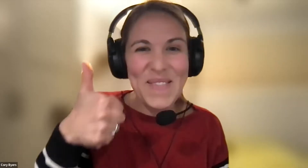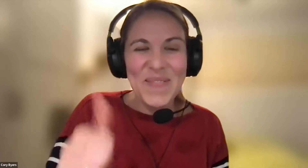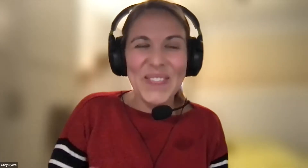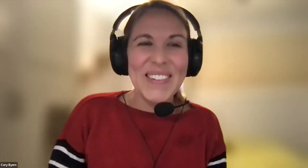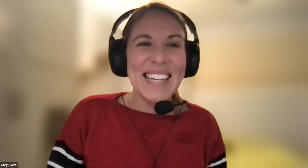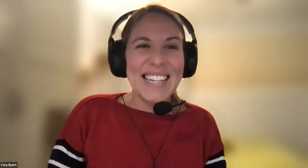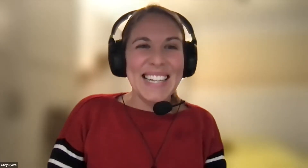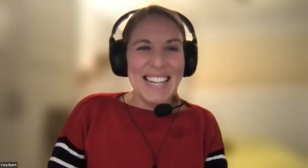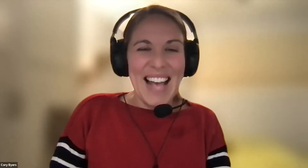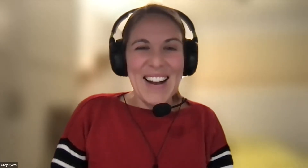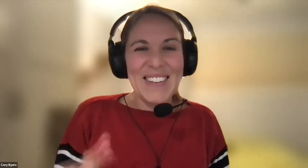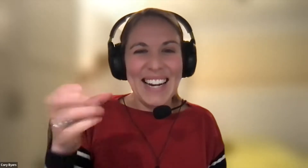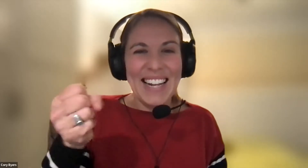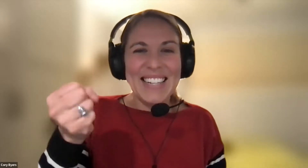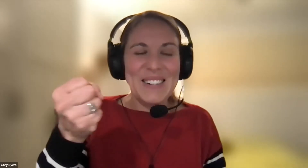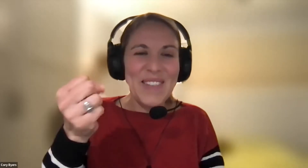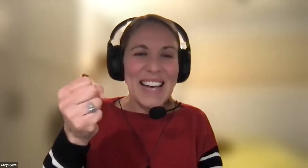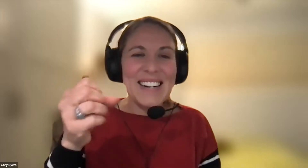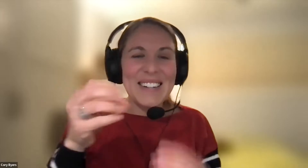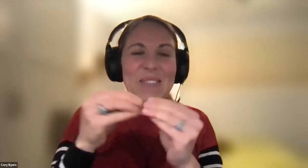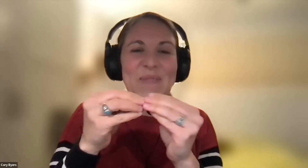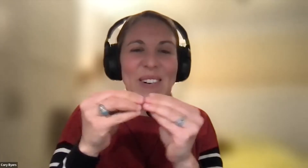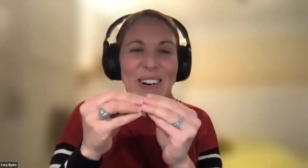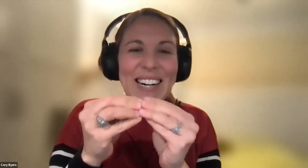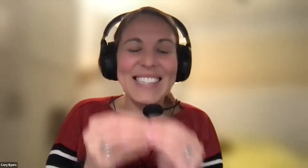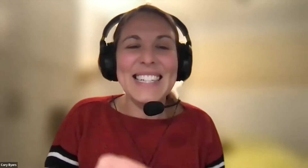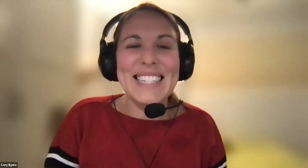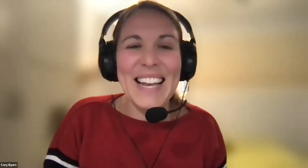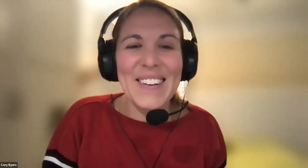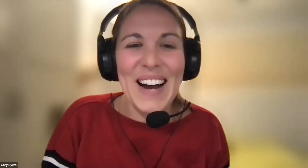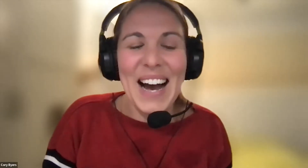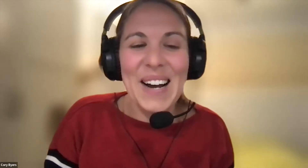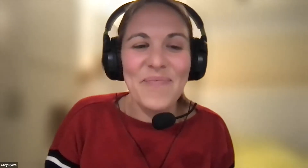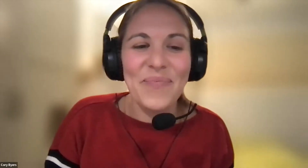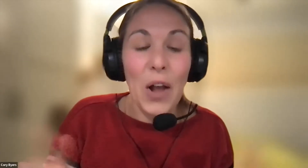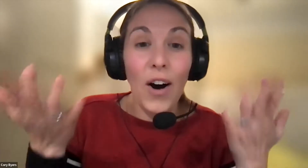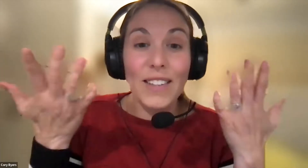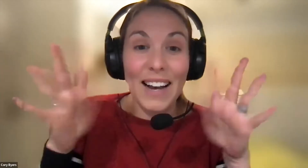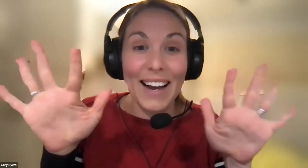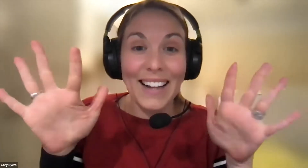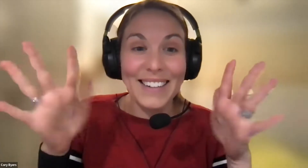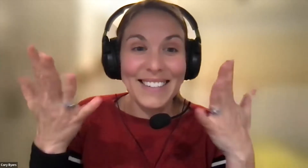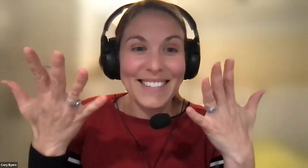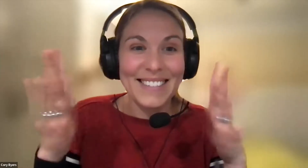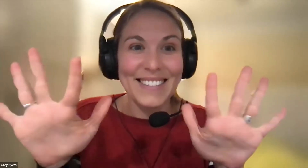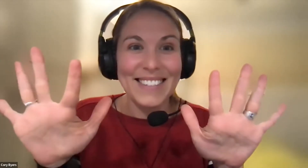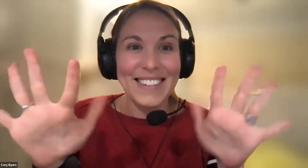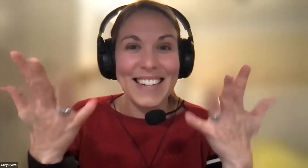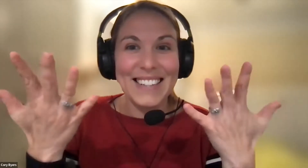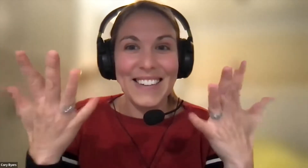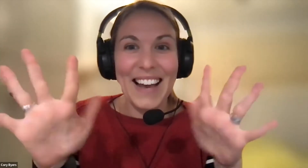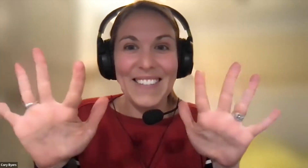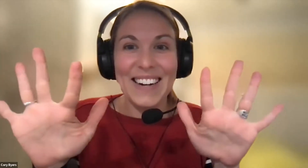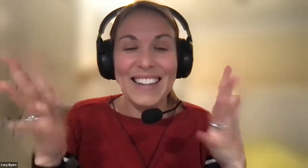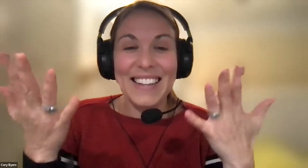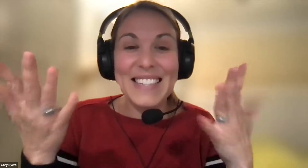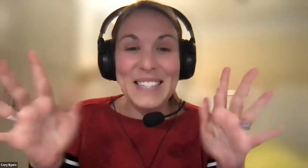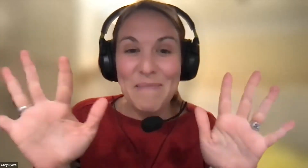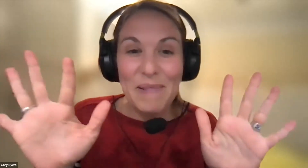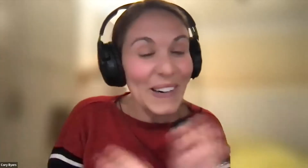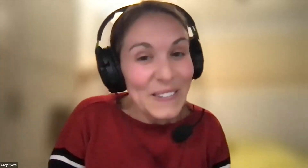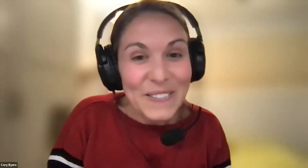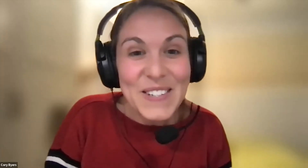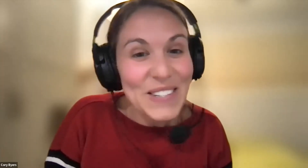Okay. Alrighty. So milk, more, let's say, all done. You guys know that one. This